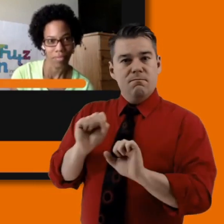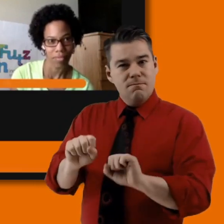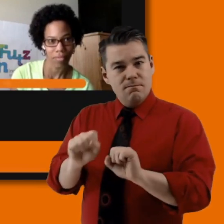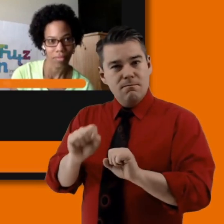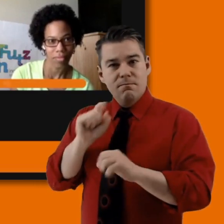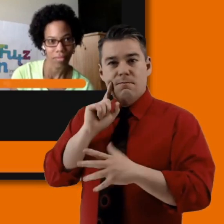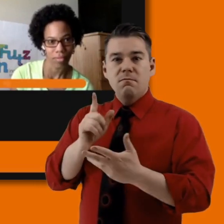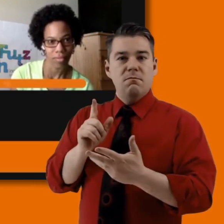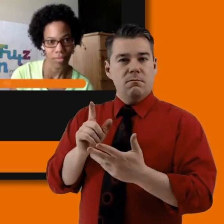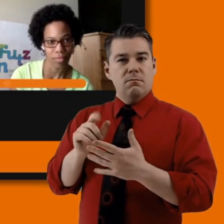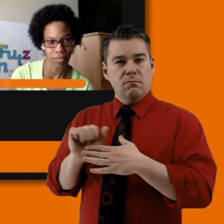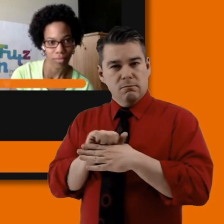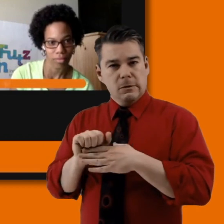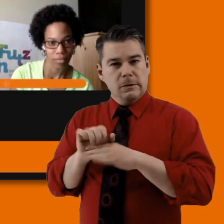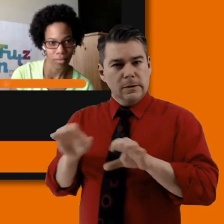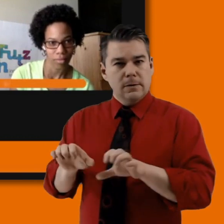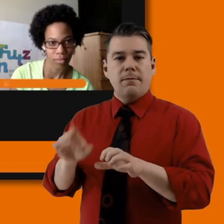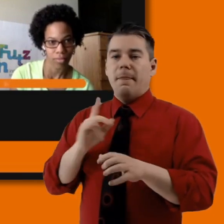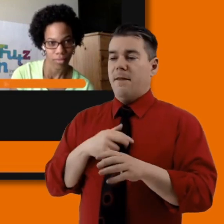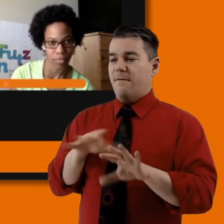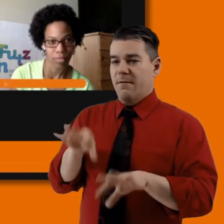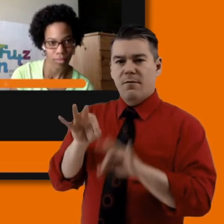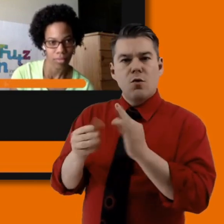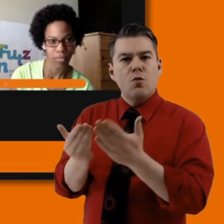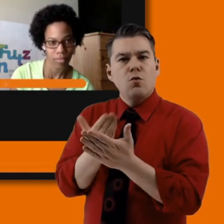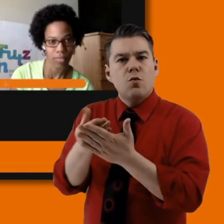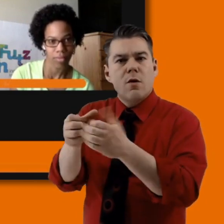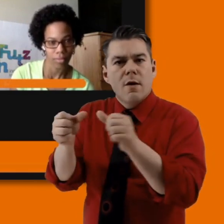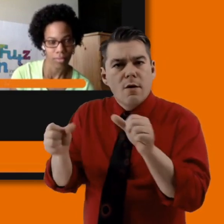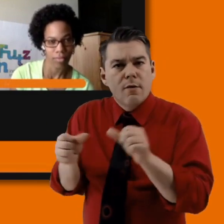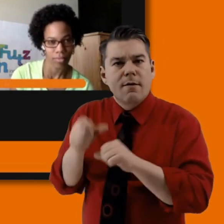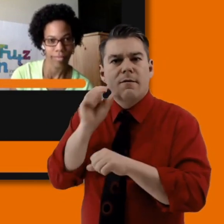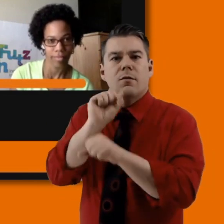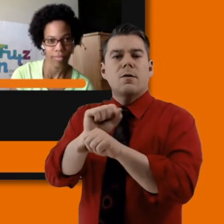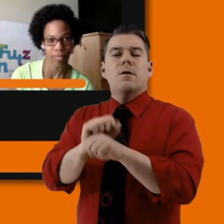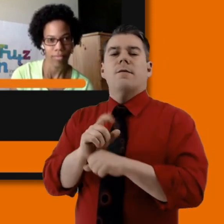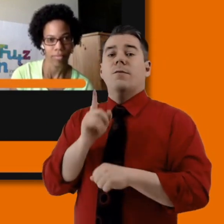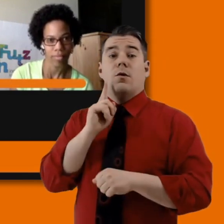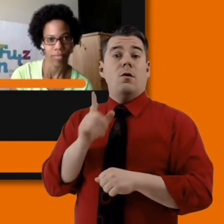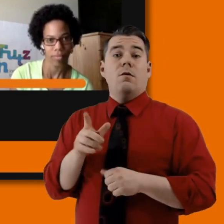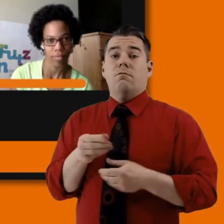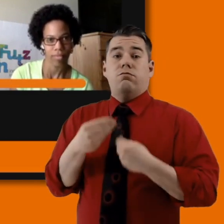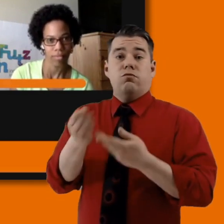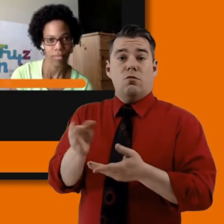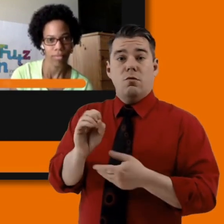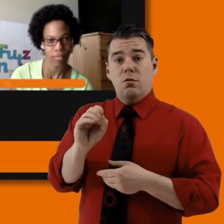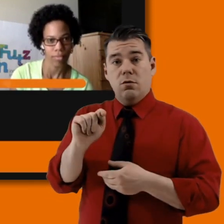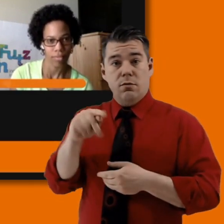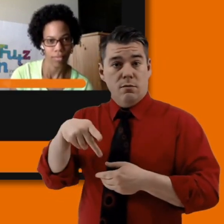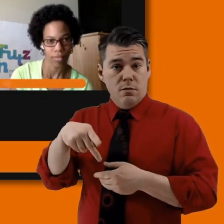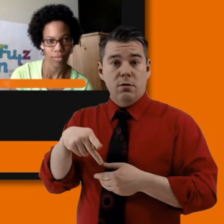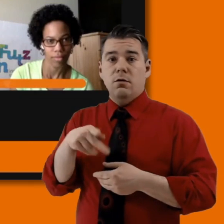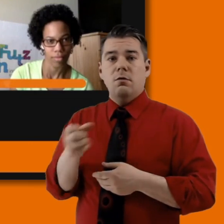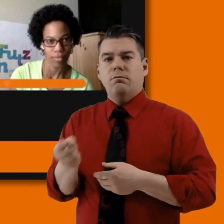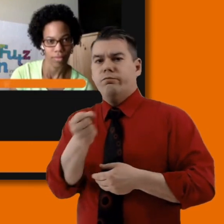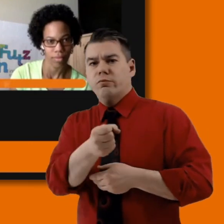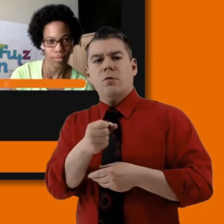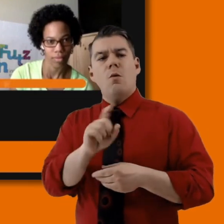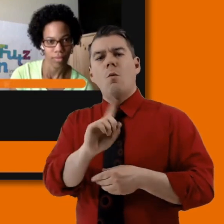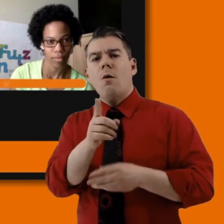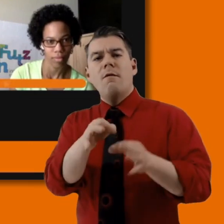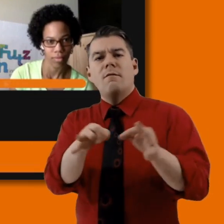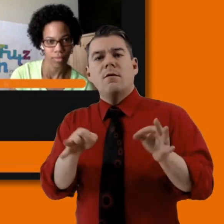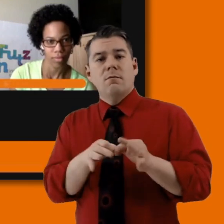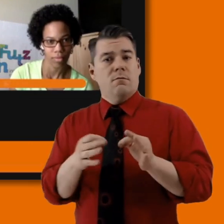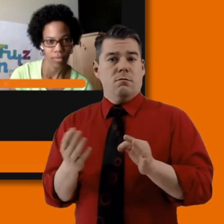that by finding those new emerging practice areas or by putting occupational therapy practitioners into fields where